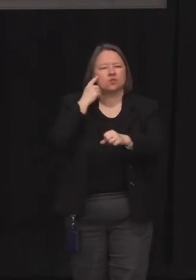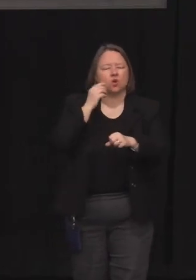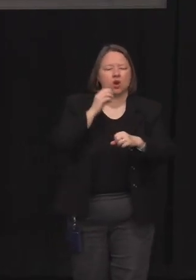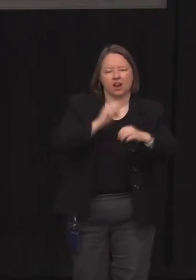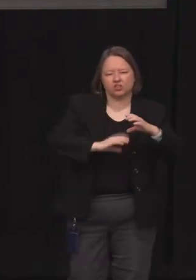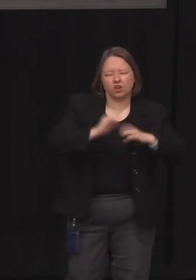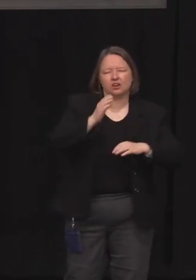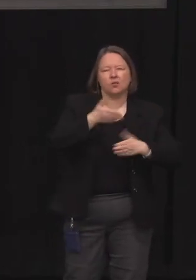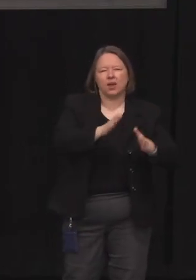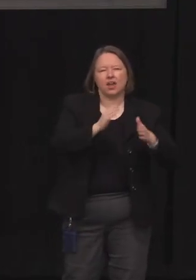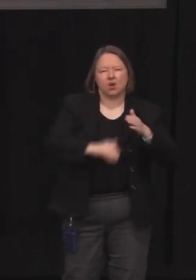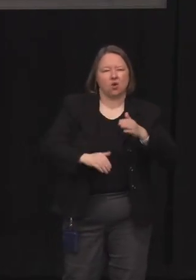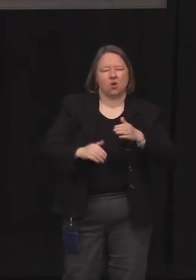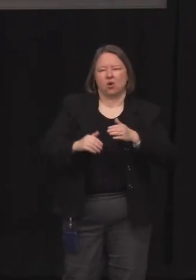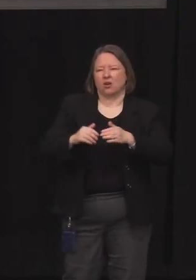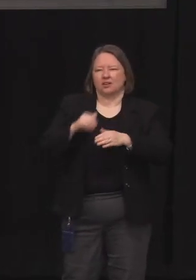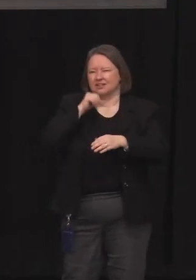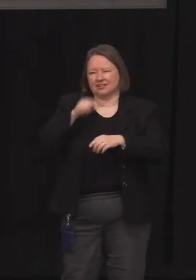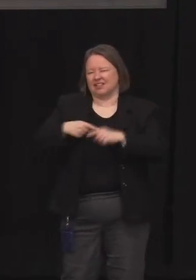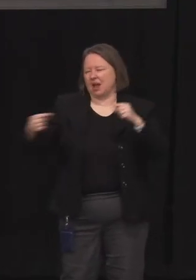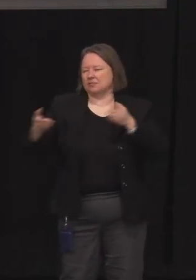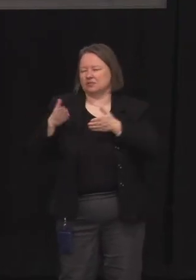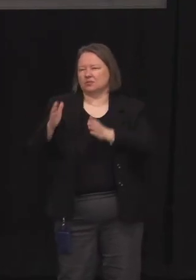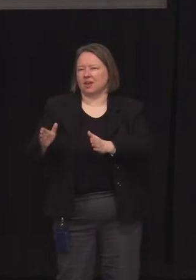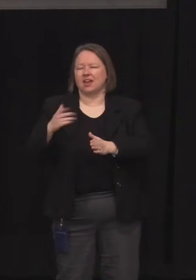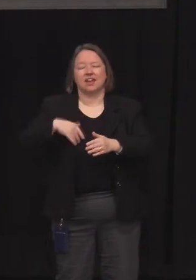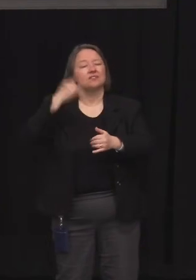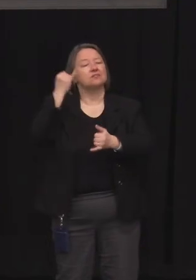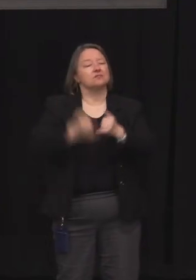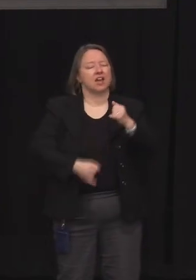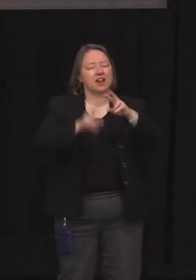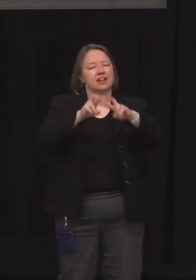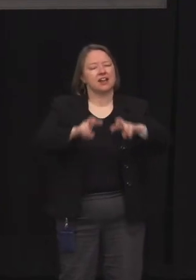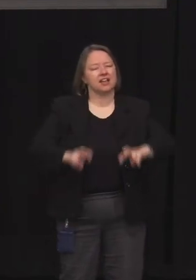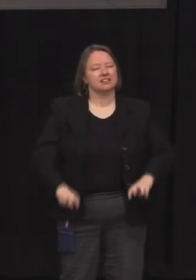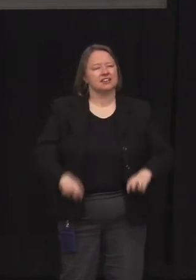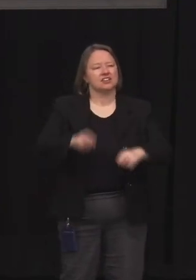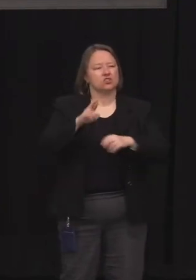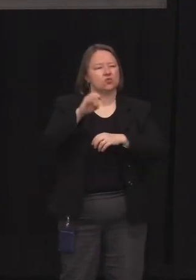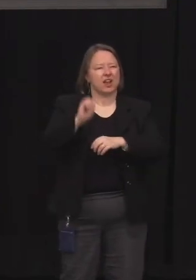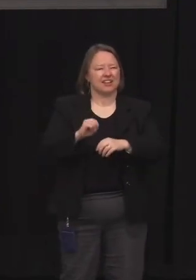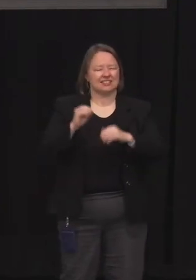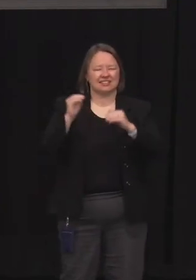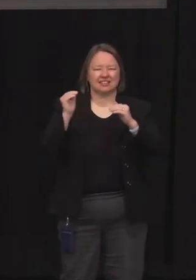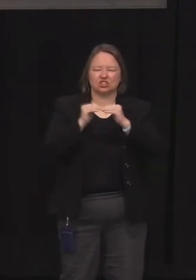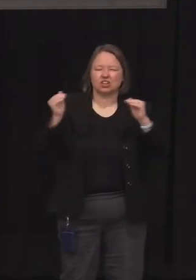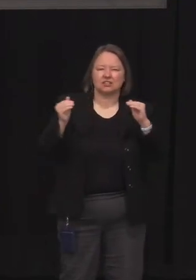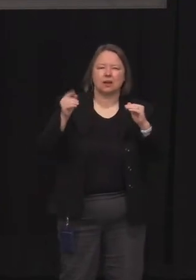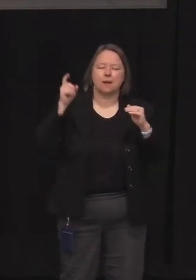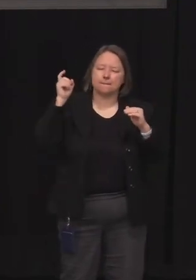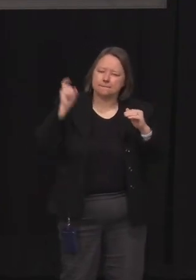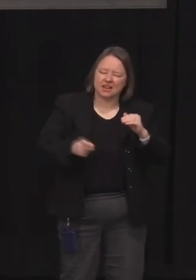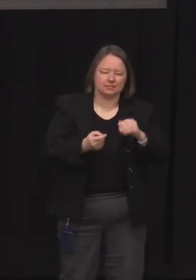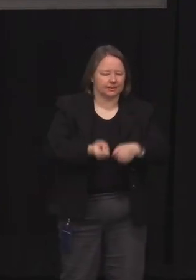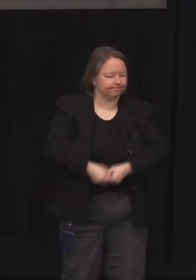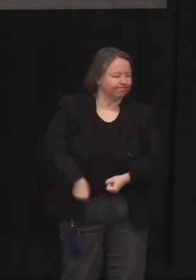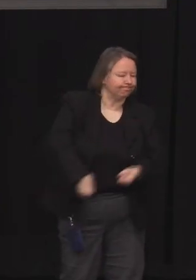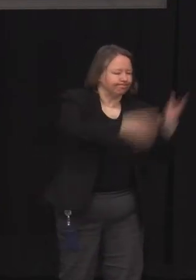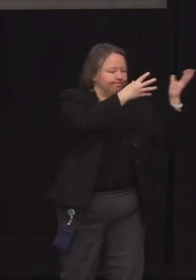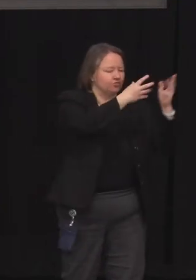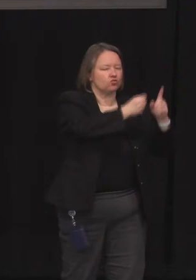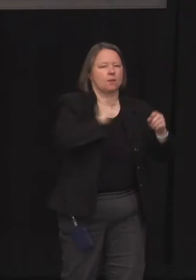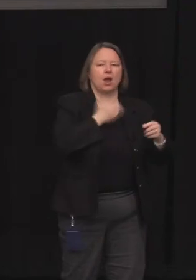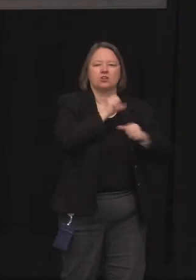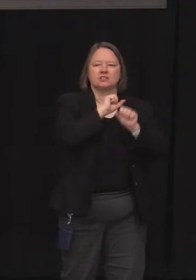or destructively. In the final analysis, racial injustice must be uprooted from American society because